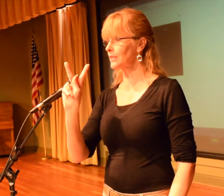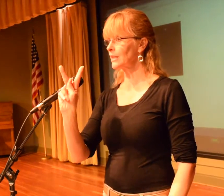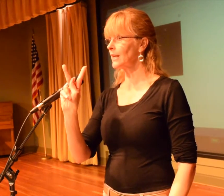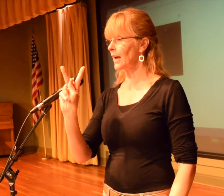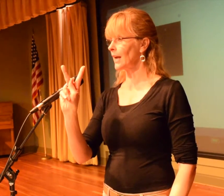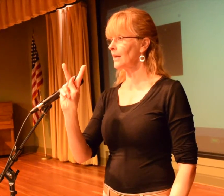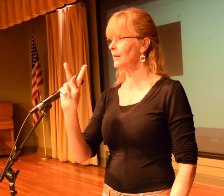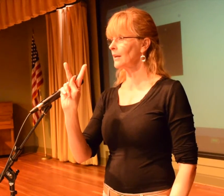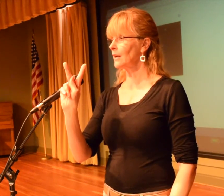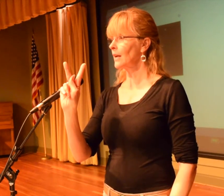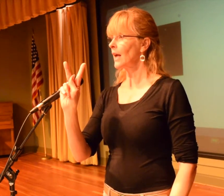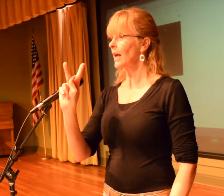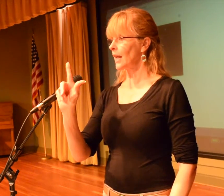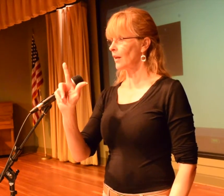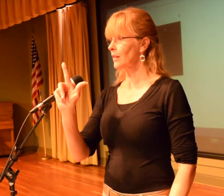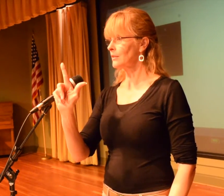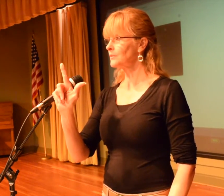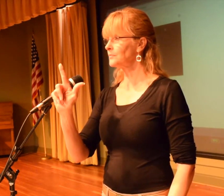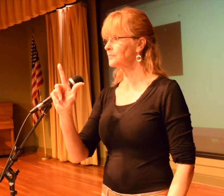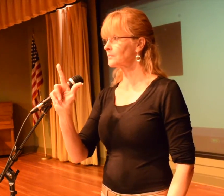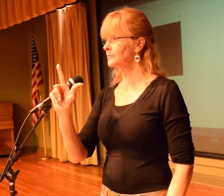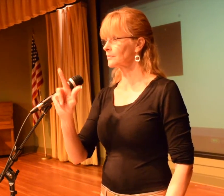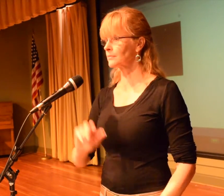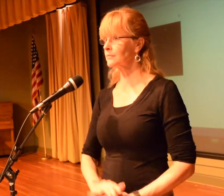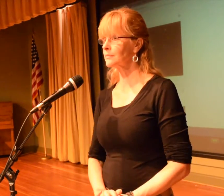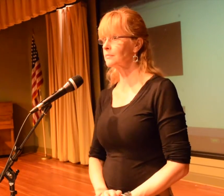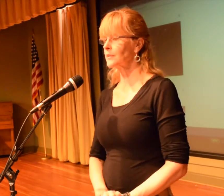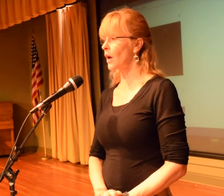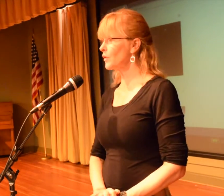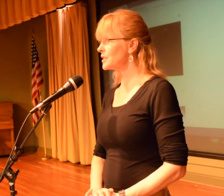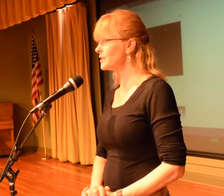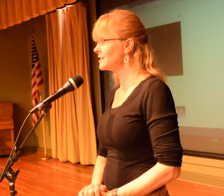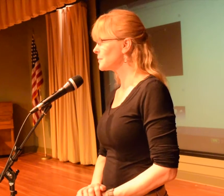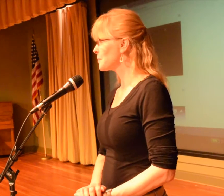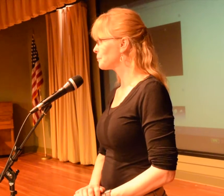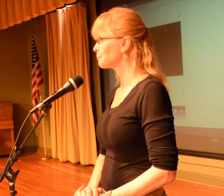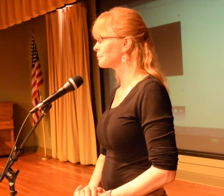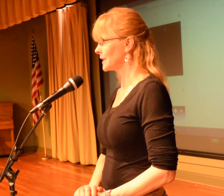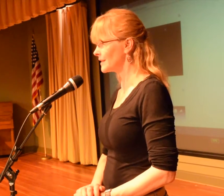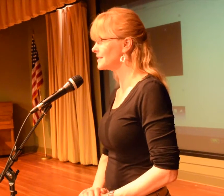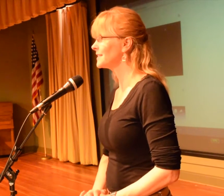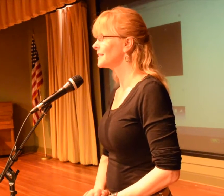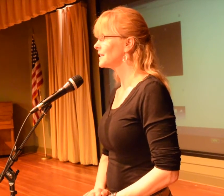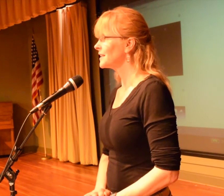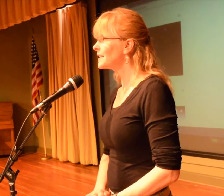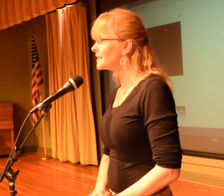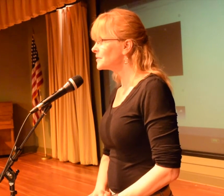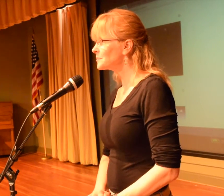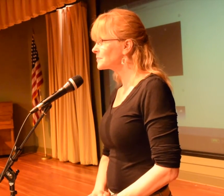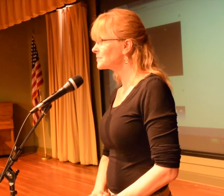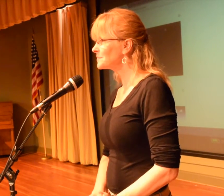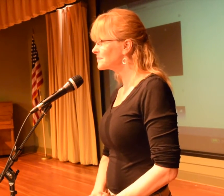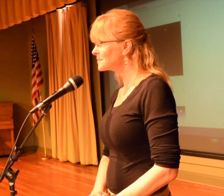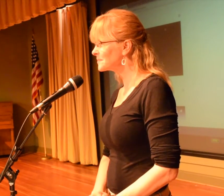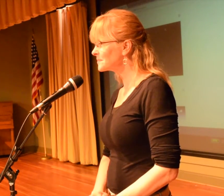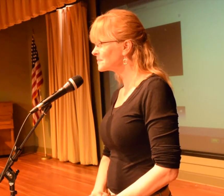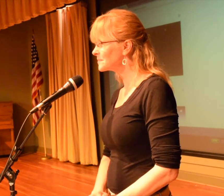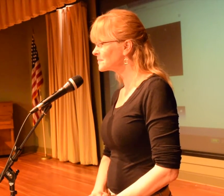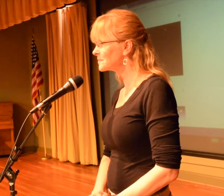it. K and L. Okay. Other questions? Yes. So with G, I kind of saw